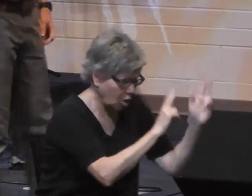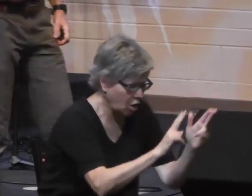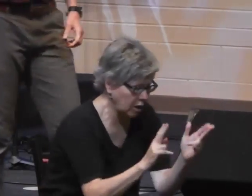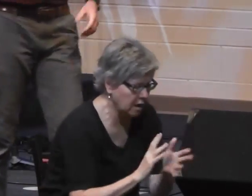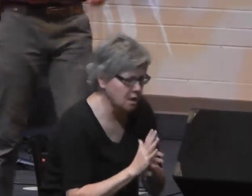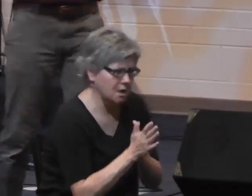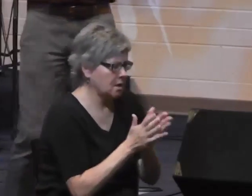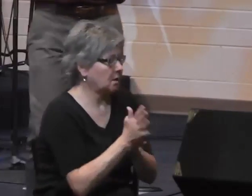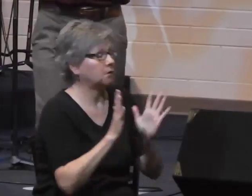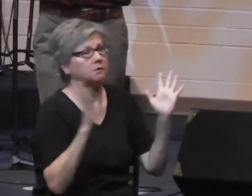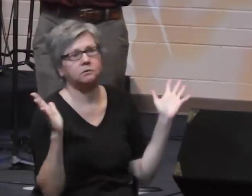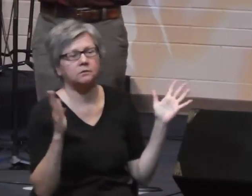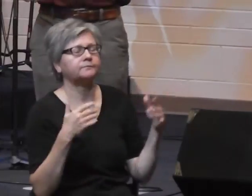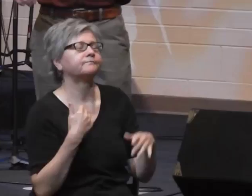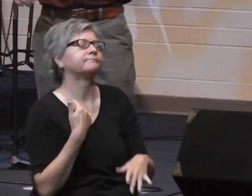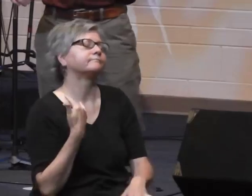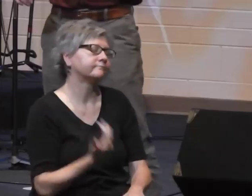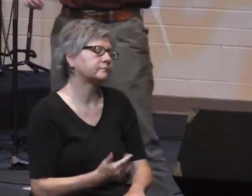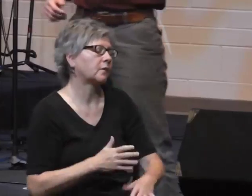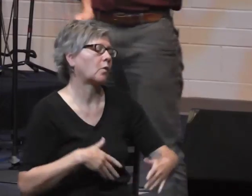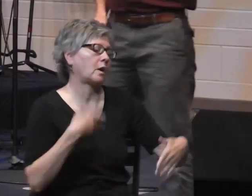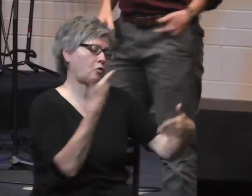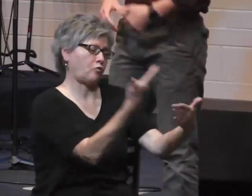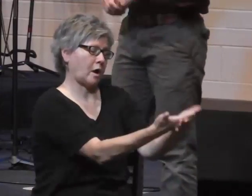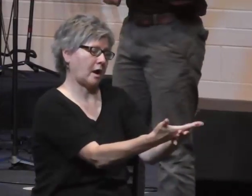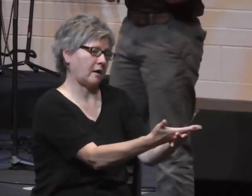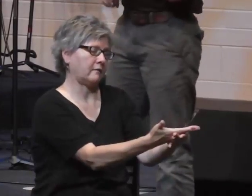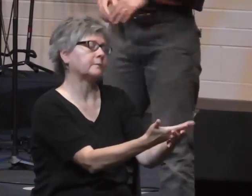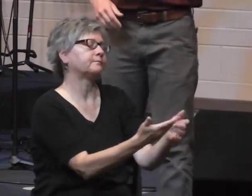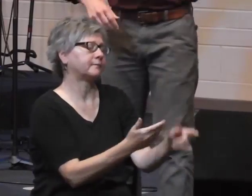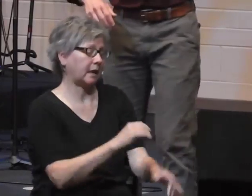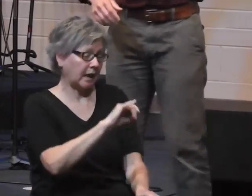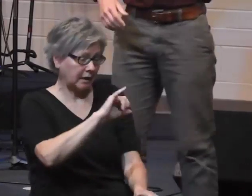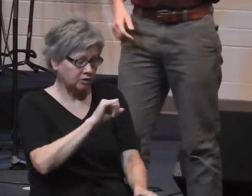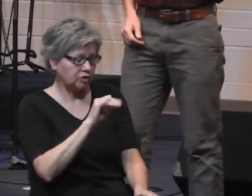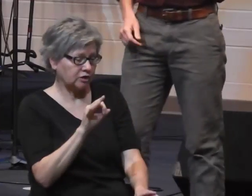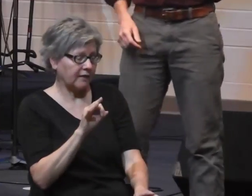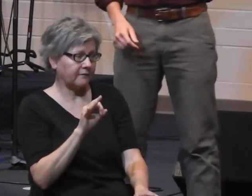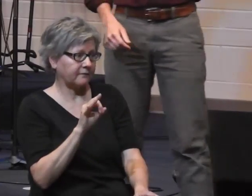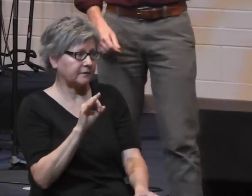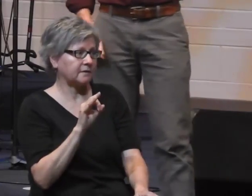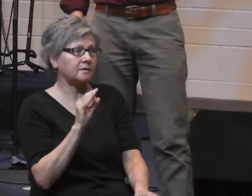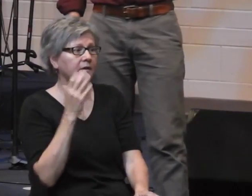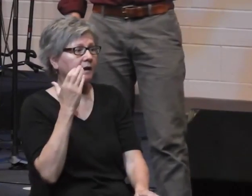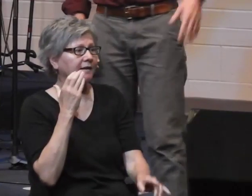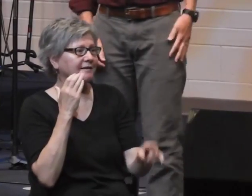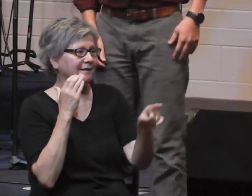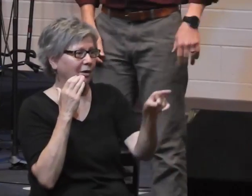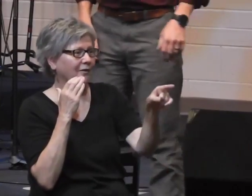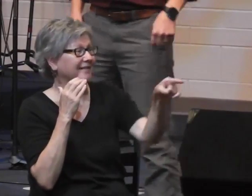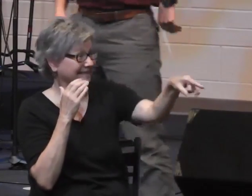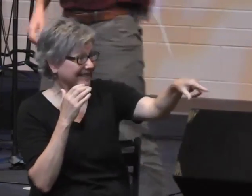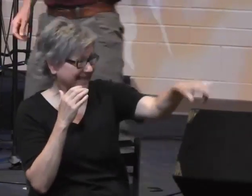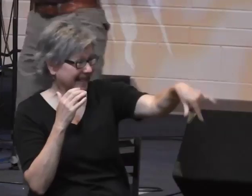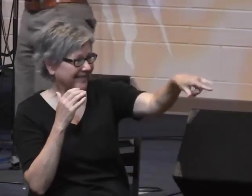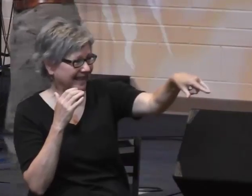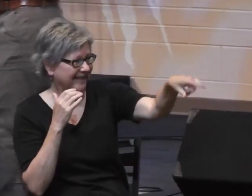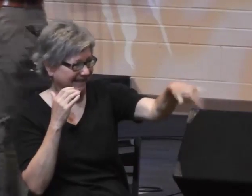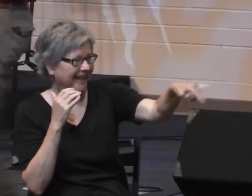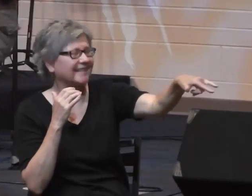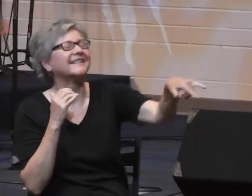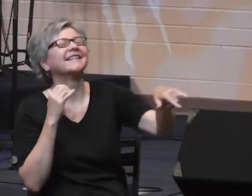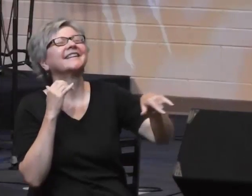We get to the aid station, and Jeff's cousin, Brian, is there. And I keep pointing over here because Jeff's here. There we go, Jeff Krause. Hey,